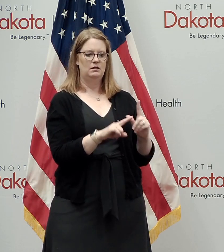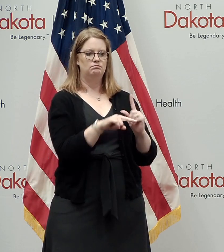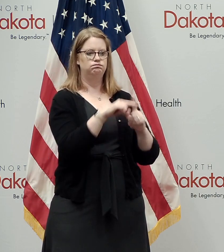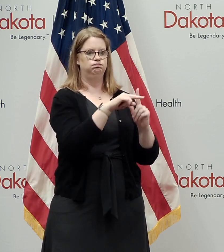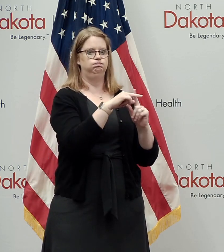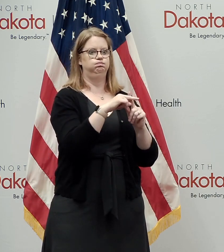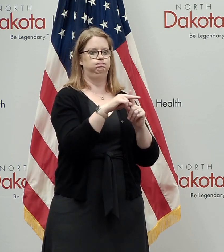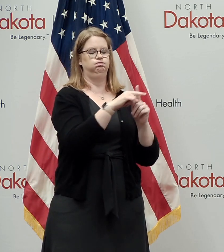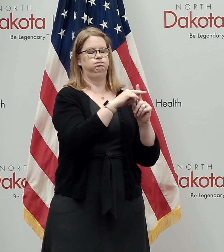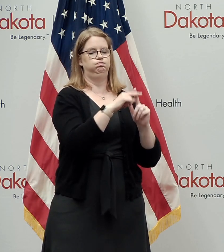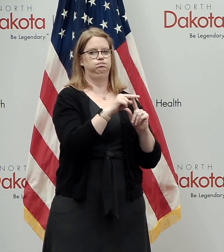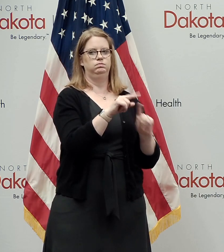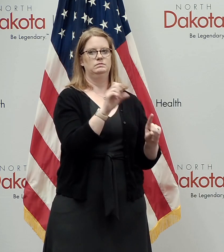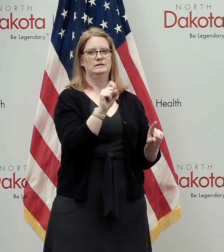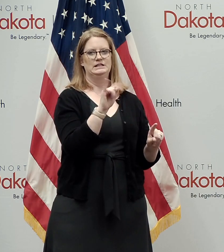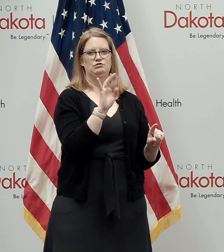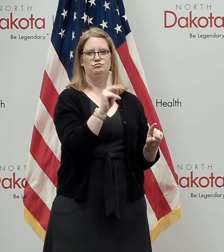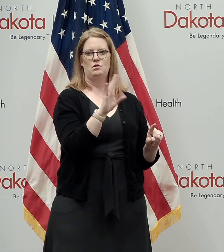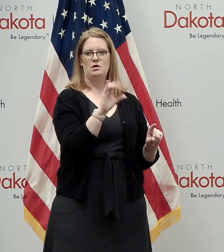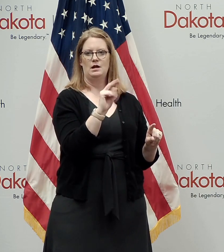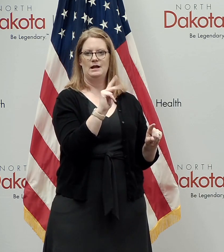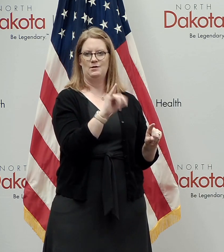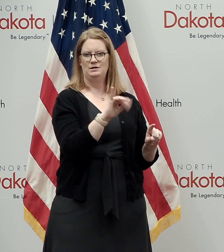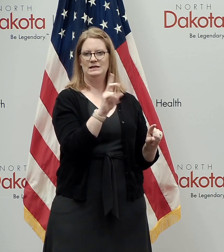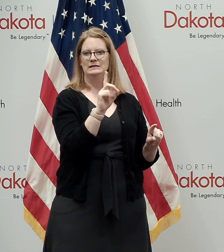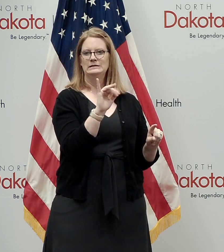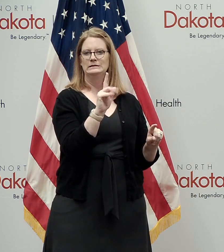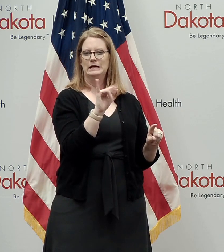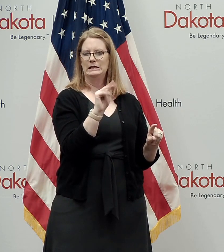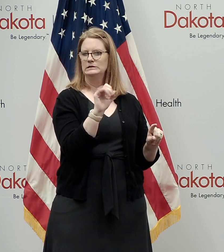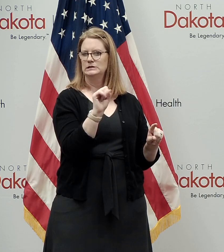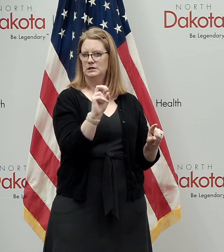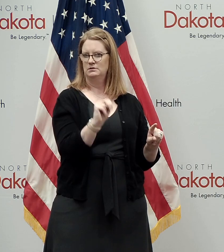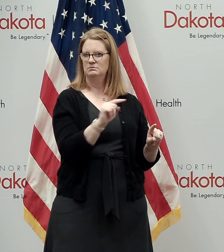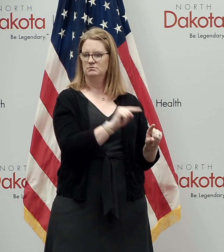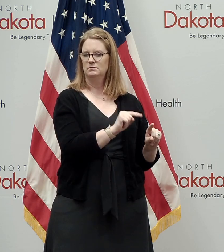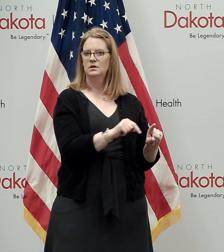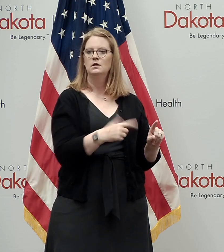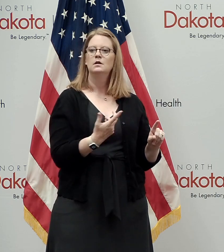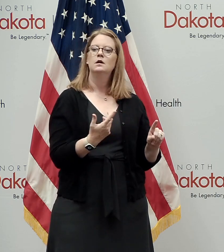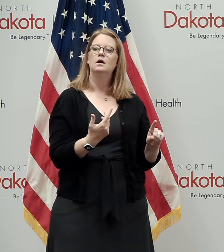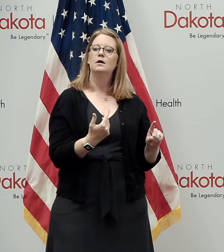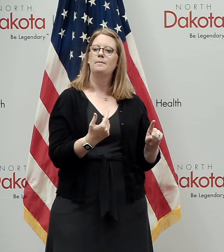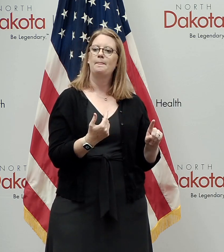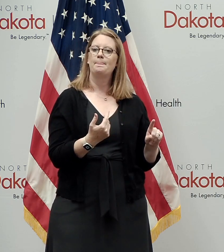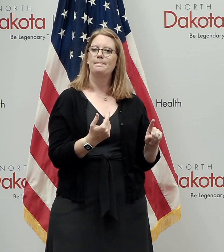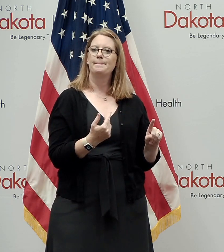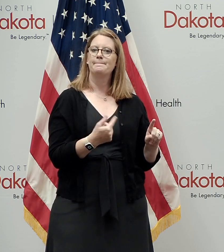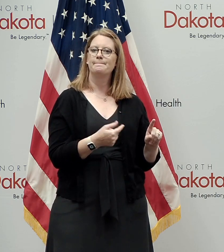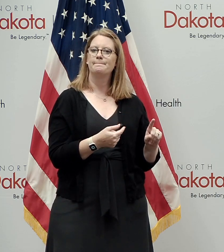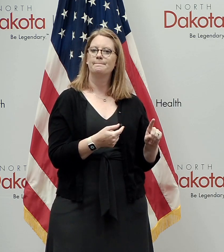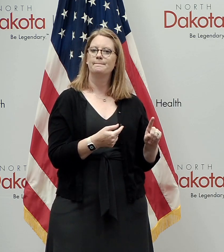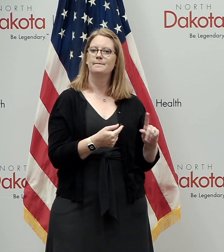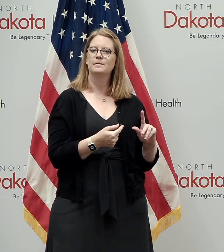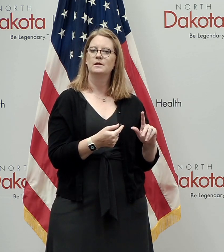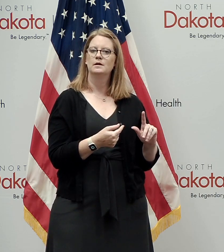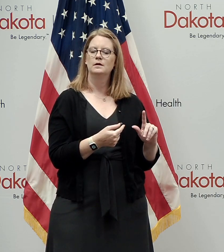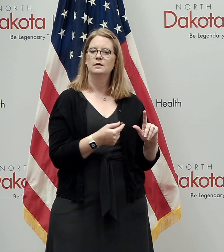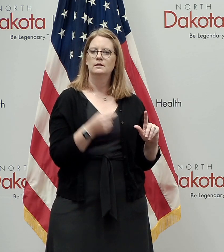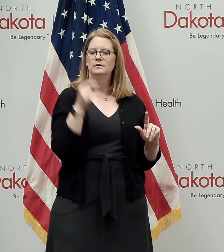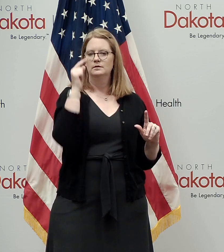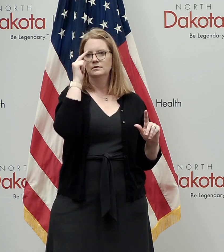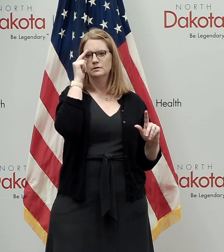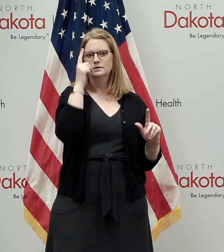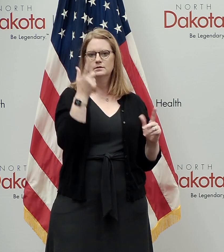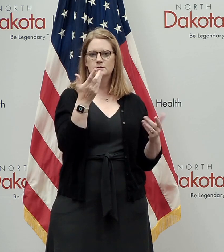that. And again, because when you see on some days where you've got case counts that are at